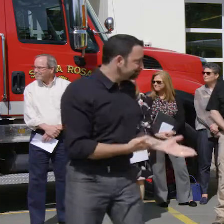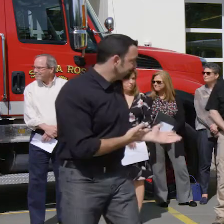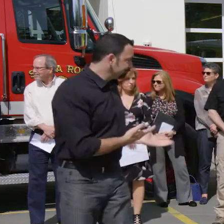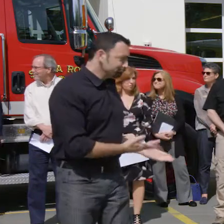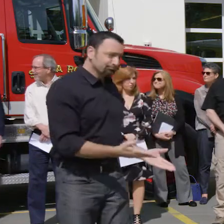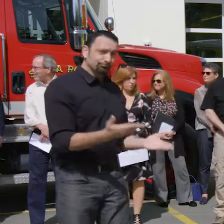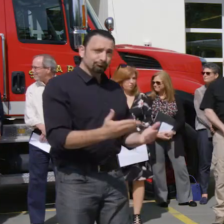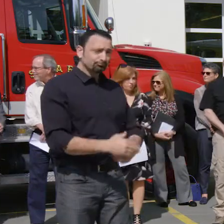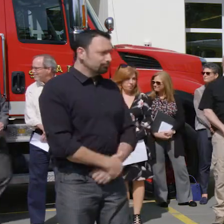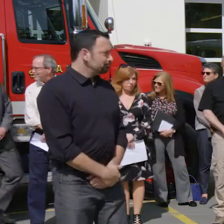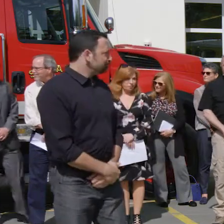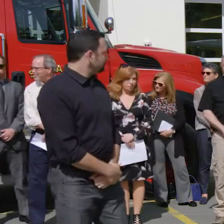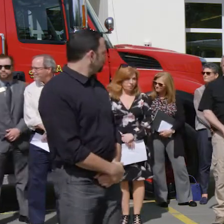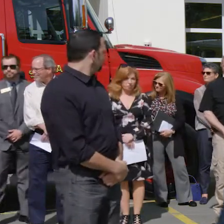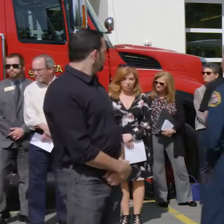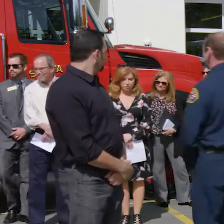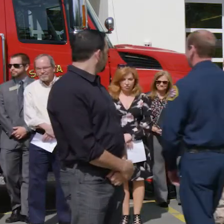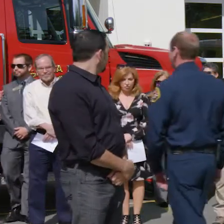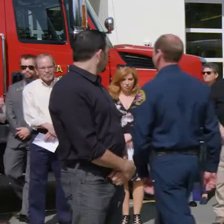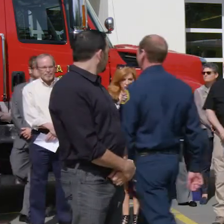delays, we'll get started.